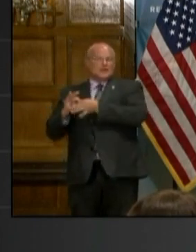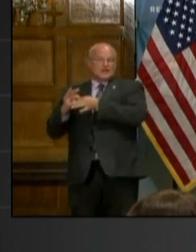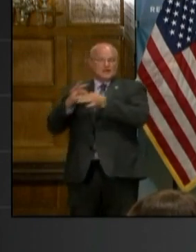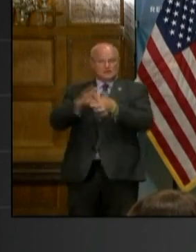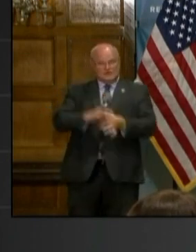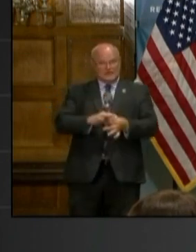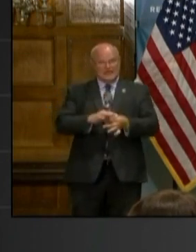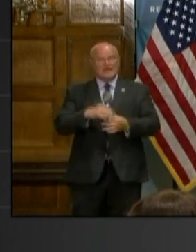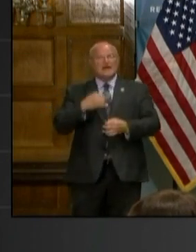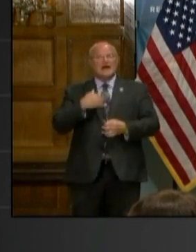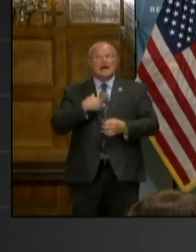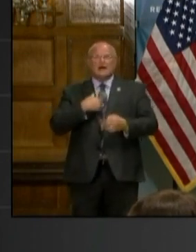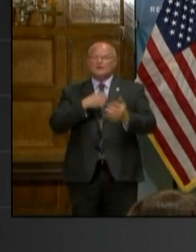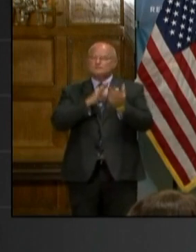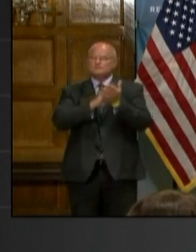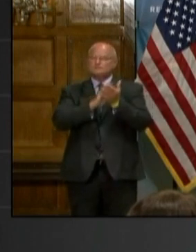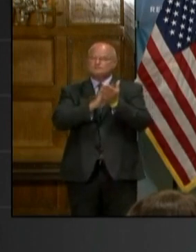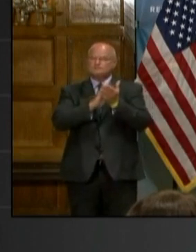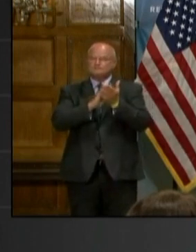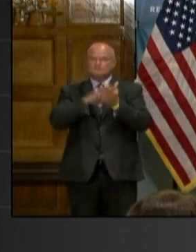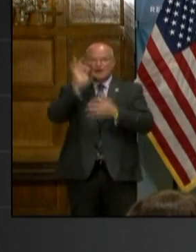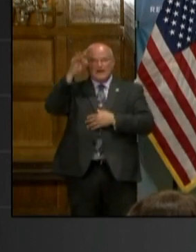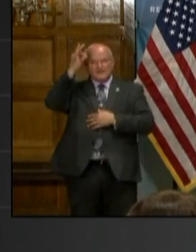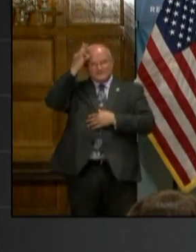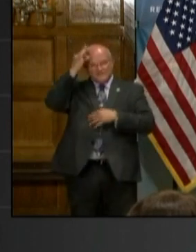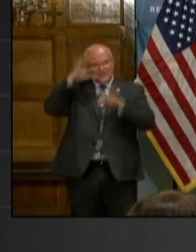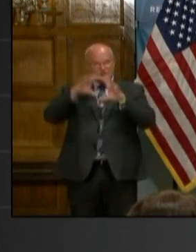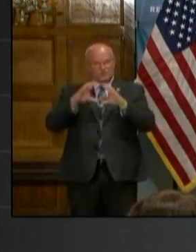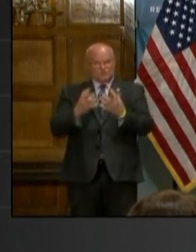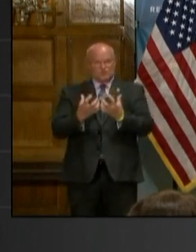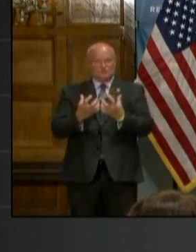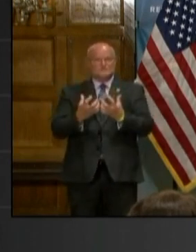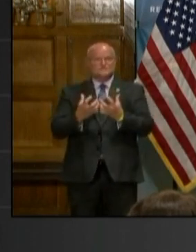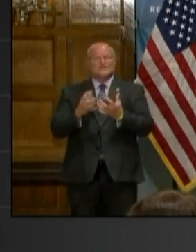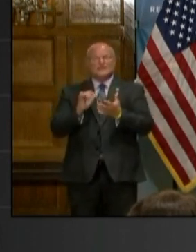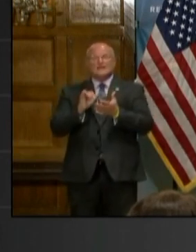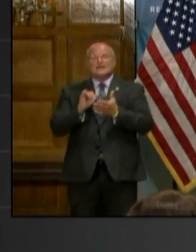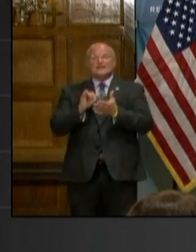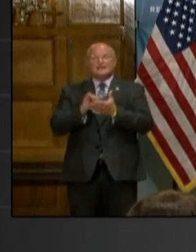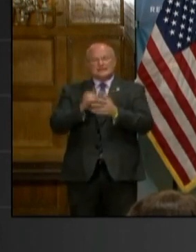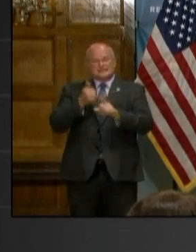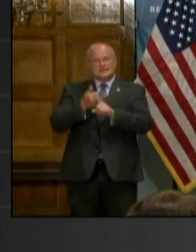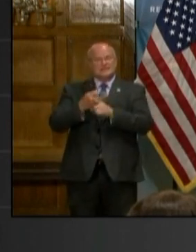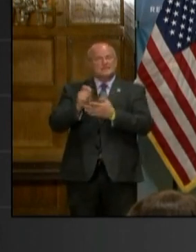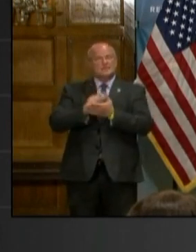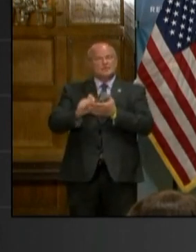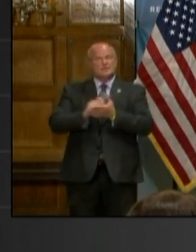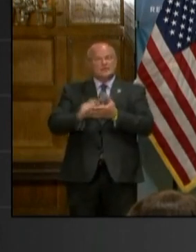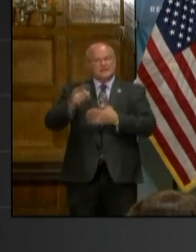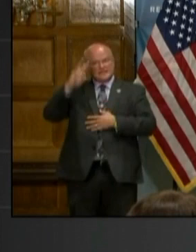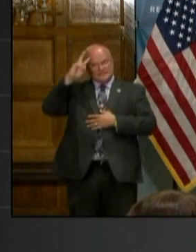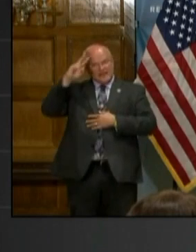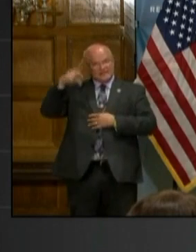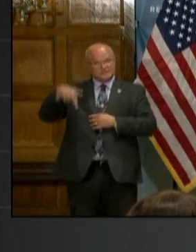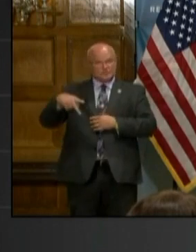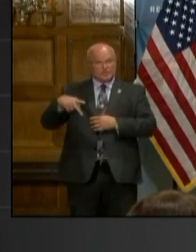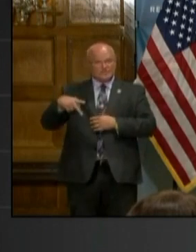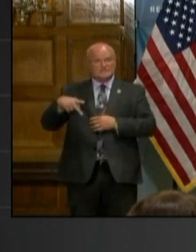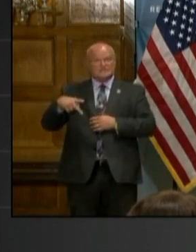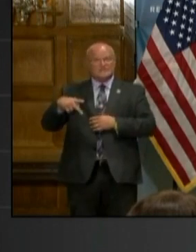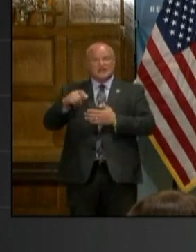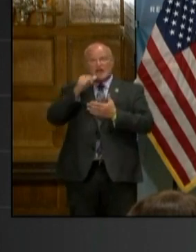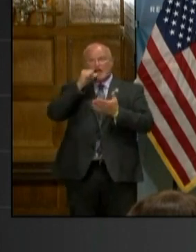that, I want to applaud our federal delegation that has written the Vice President